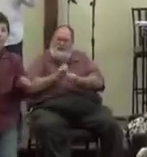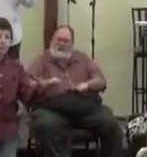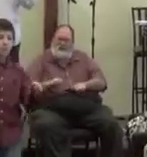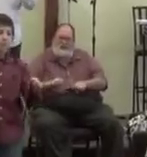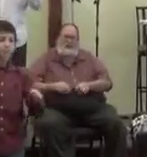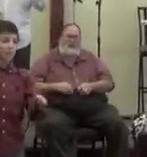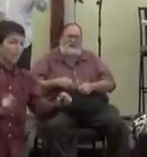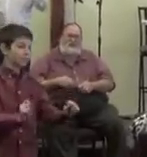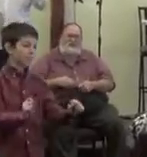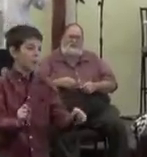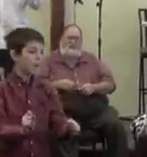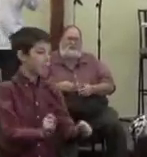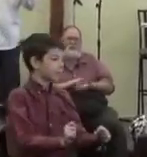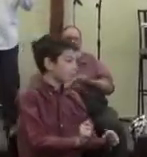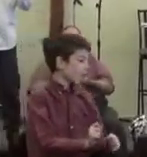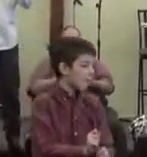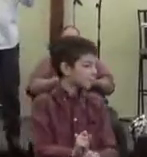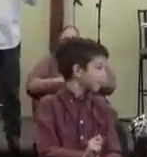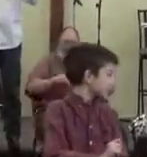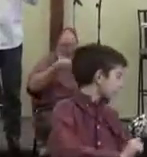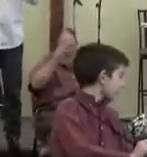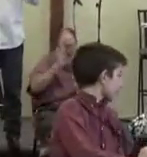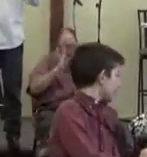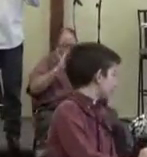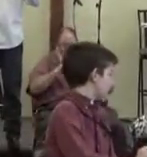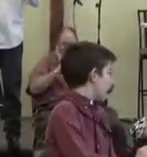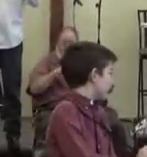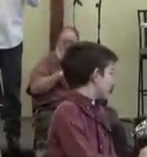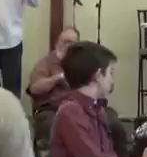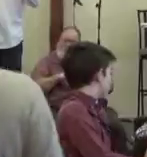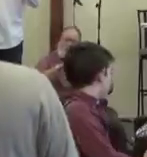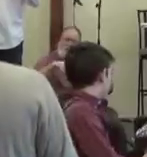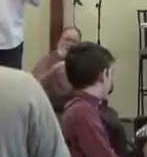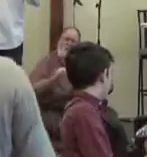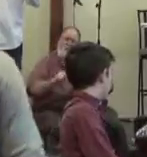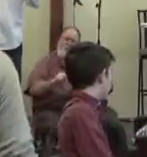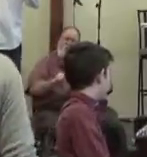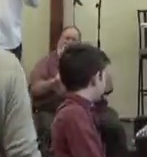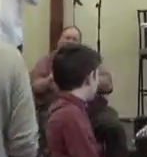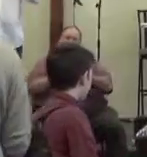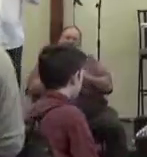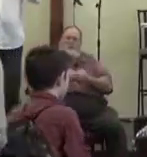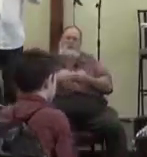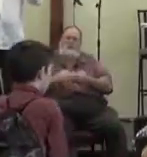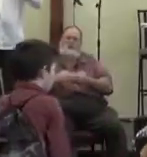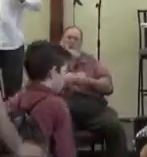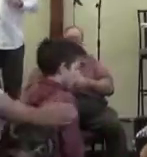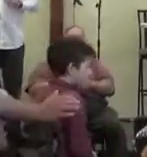and end up right here at the crucifixion. He's arisen, and now he's appearing to